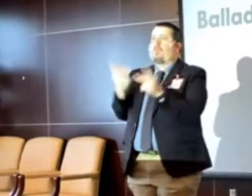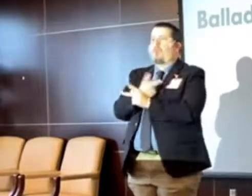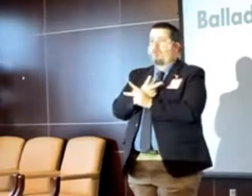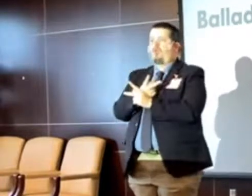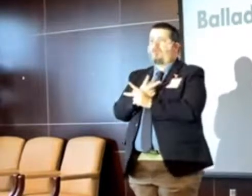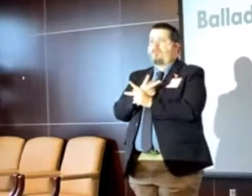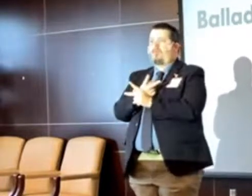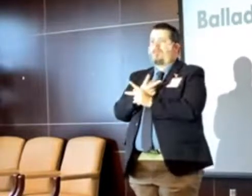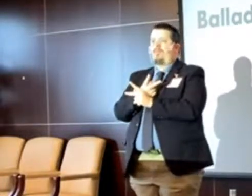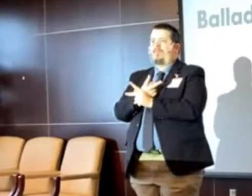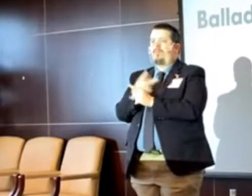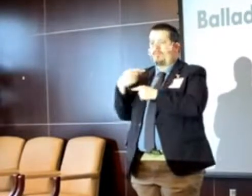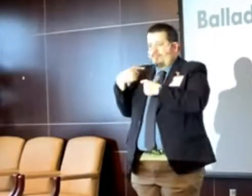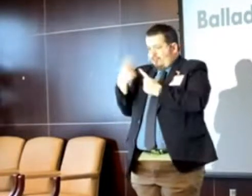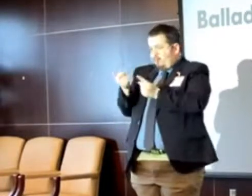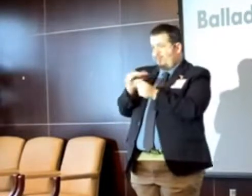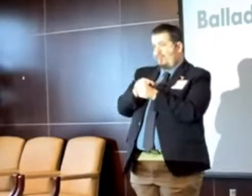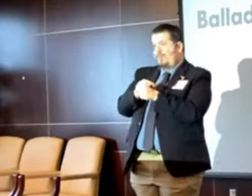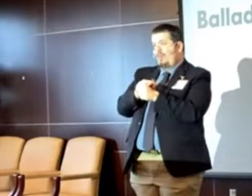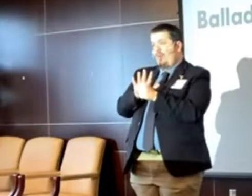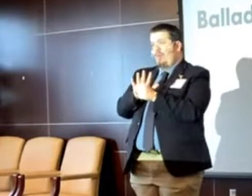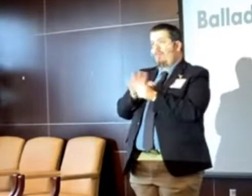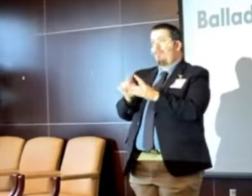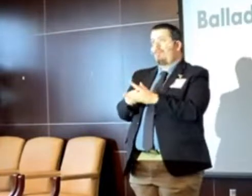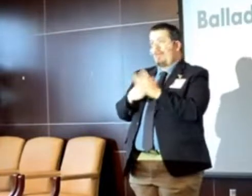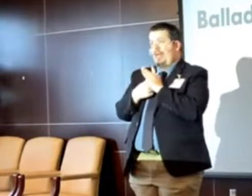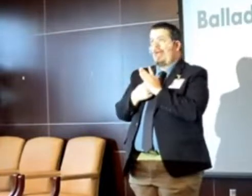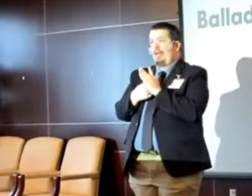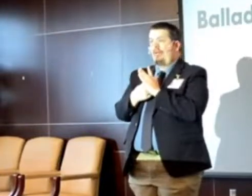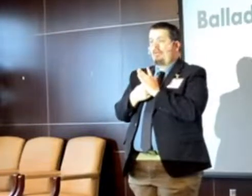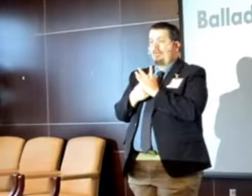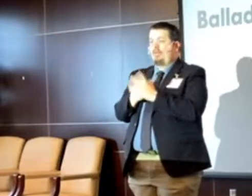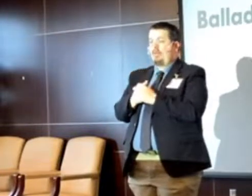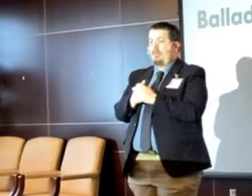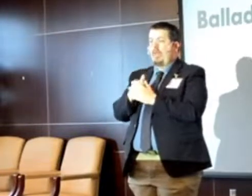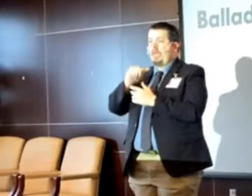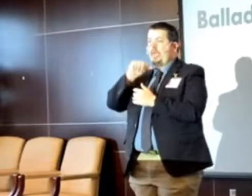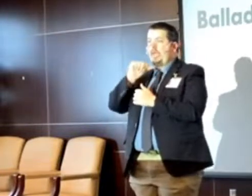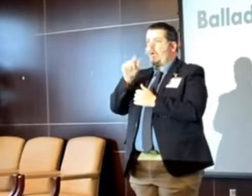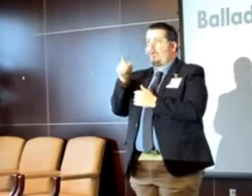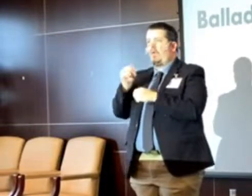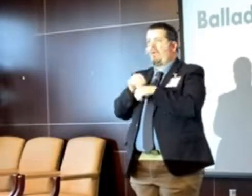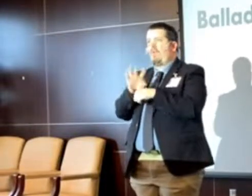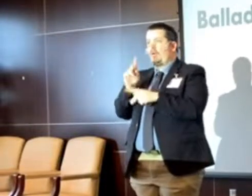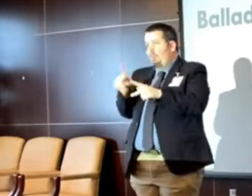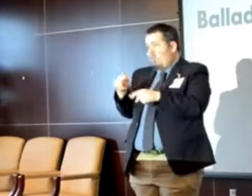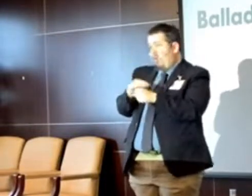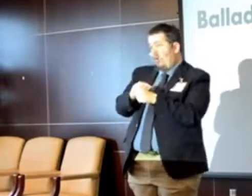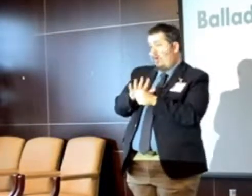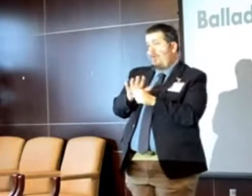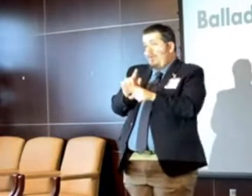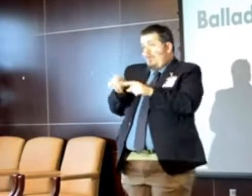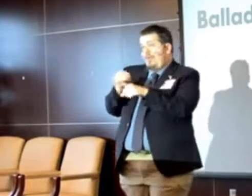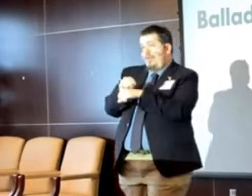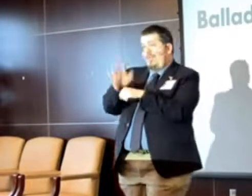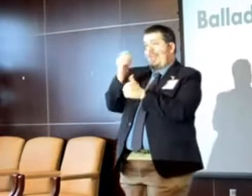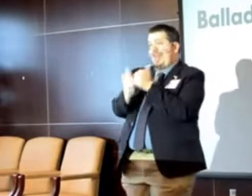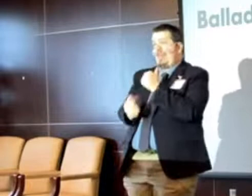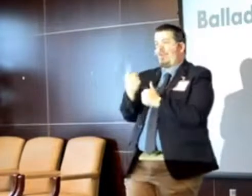manifest since COVID began, doesn't just affect people with COVID. It affects